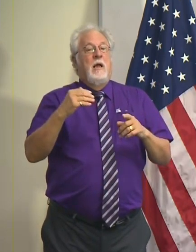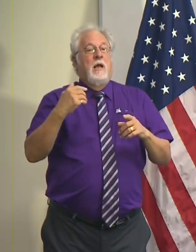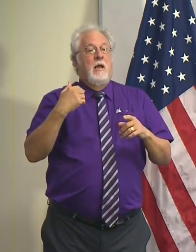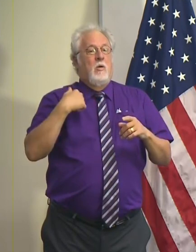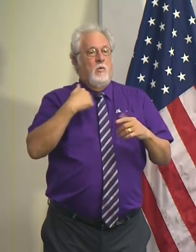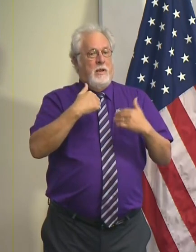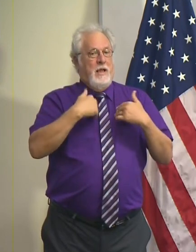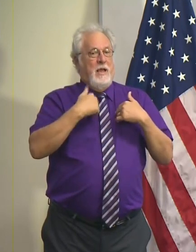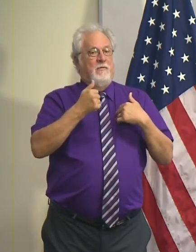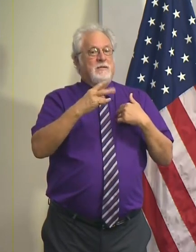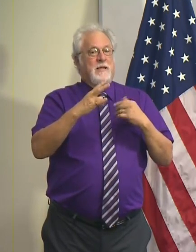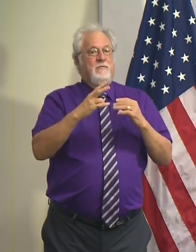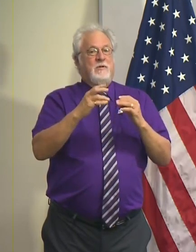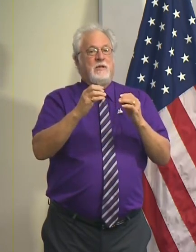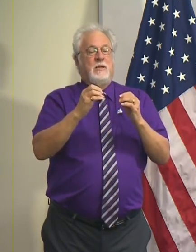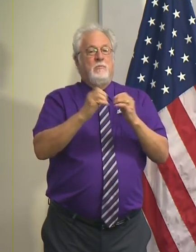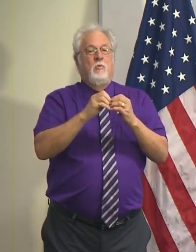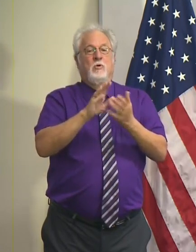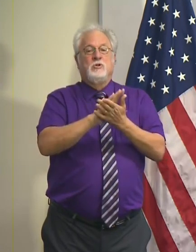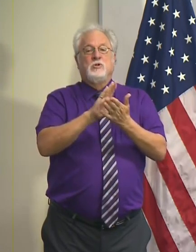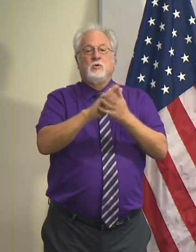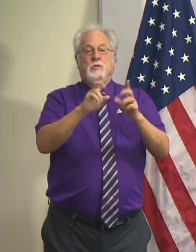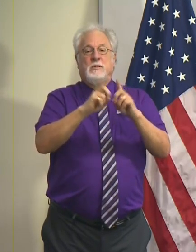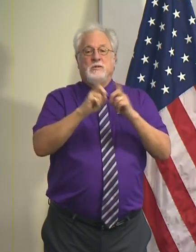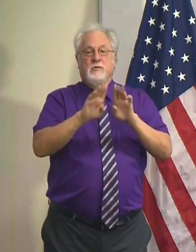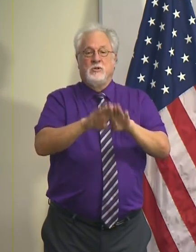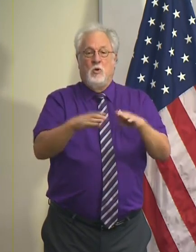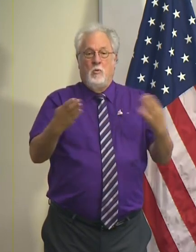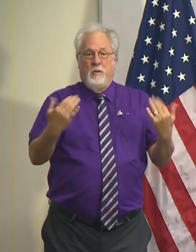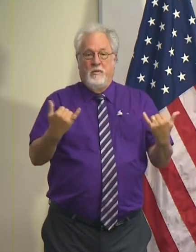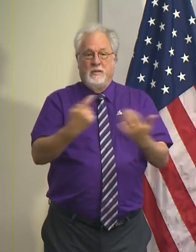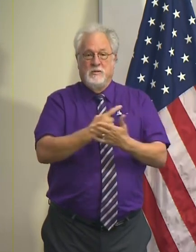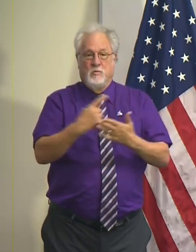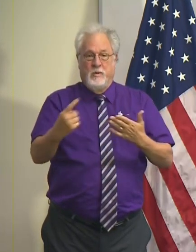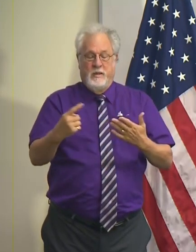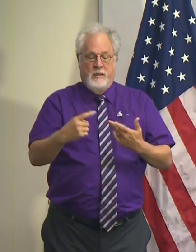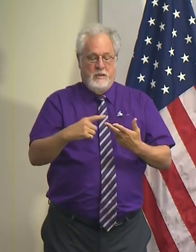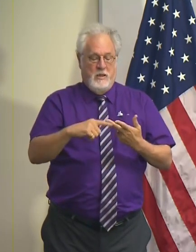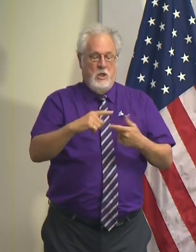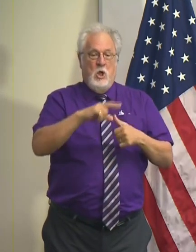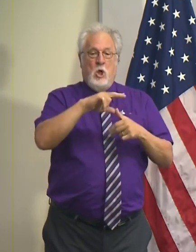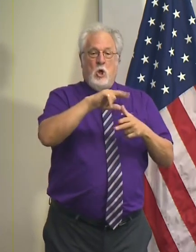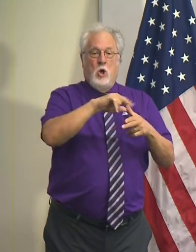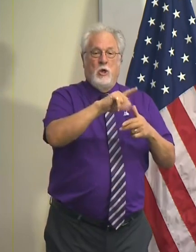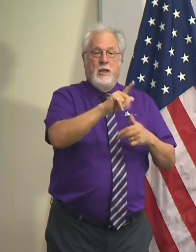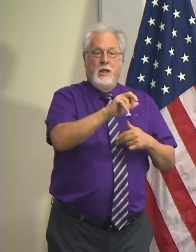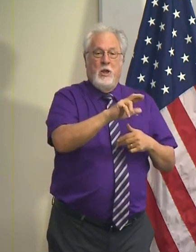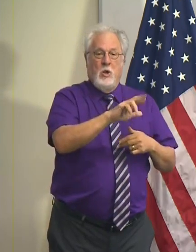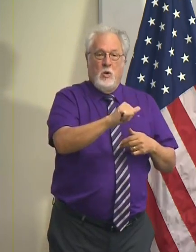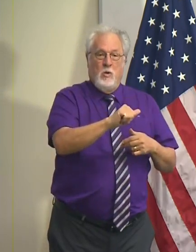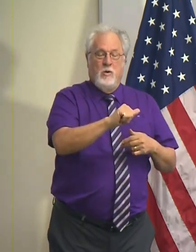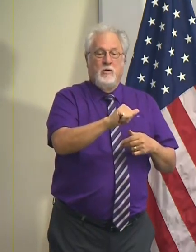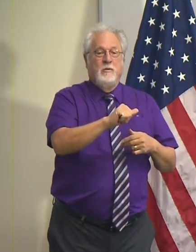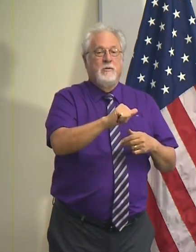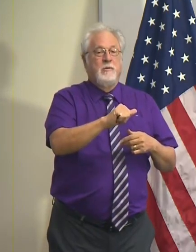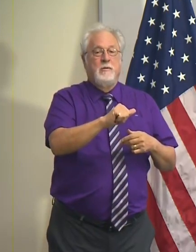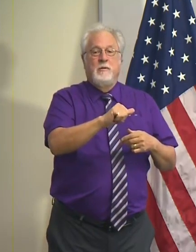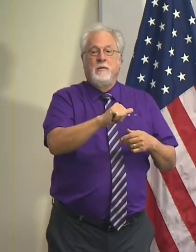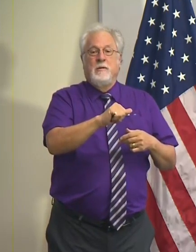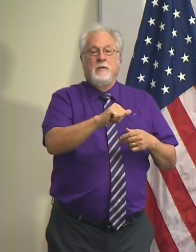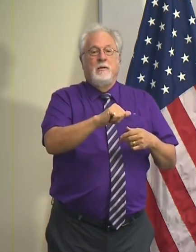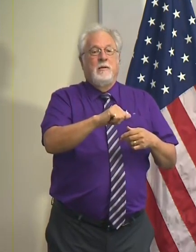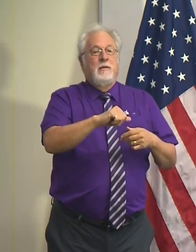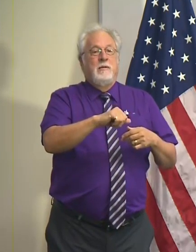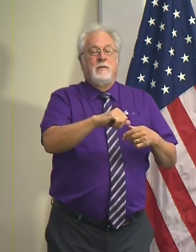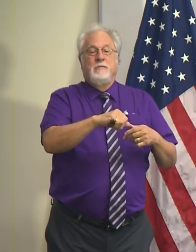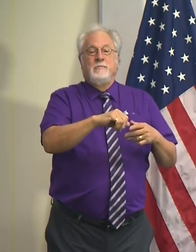I think, 17 more school districts come online this week. We've had Hurricane Laura, which has taken